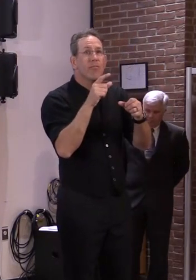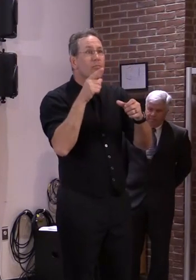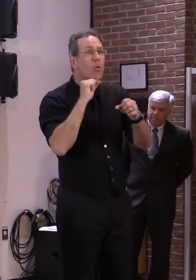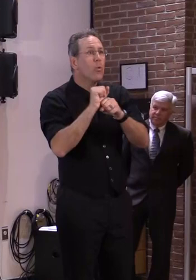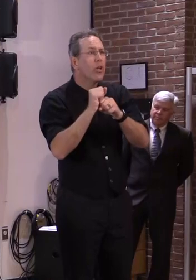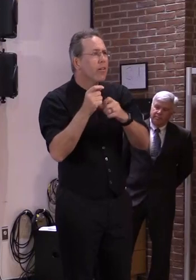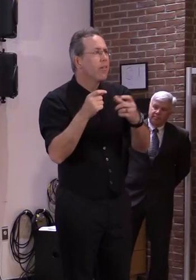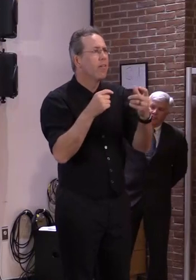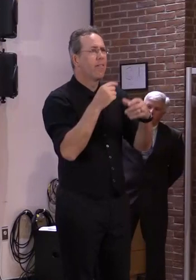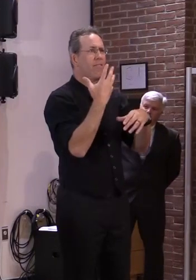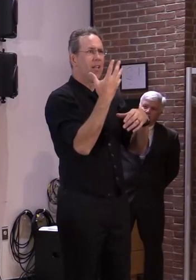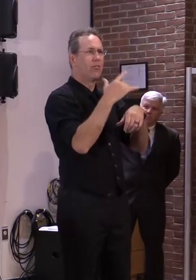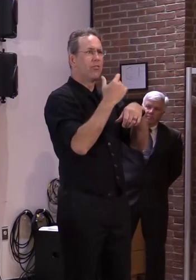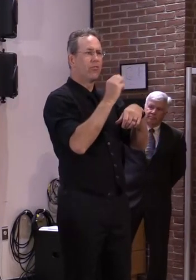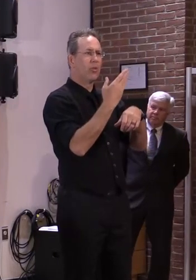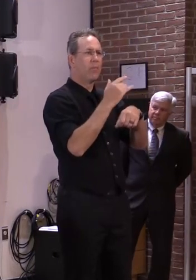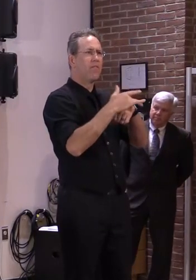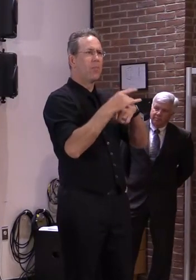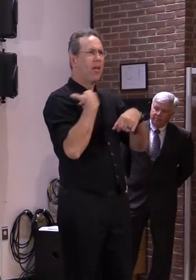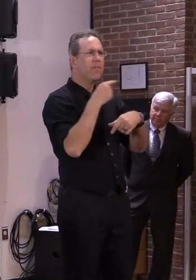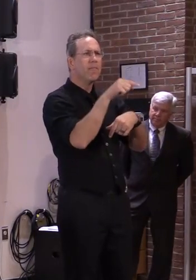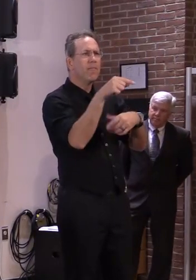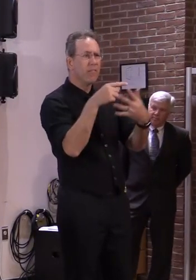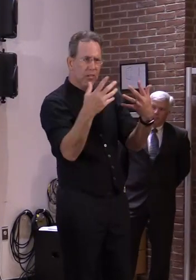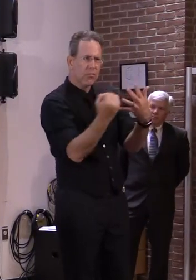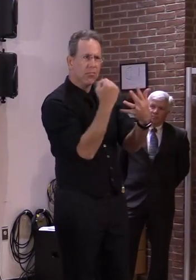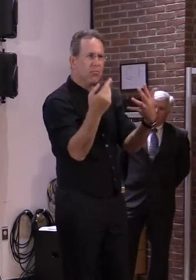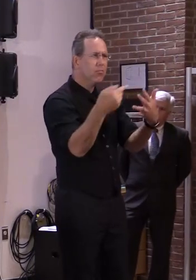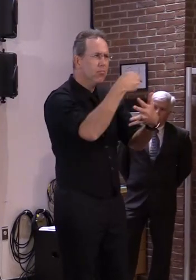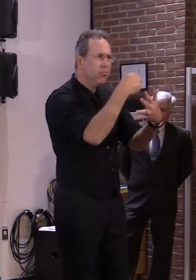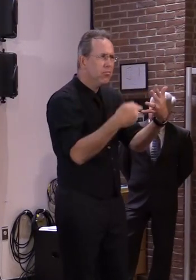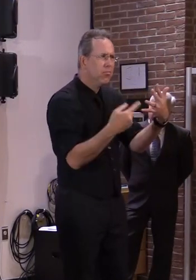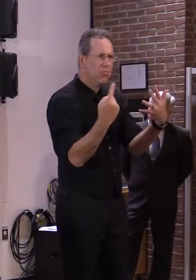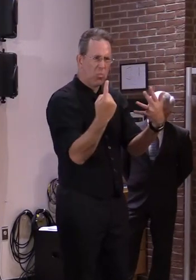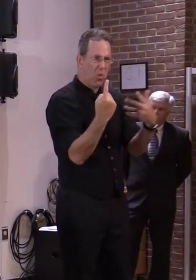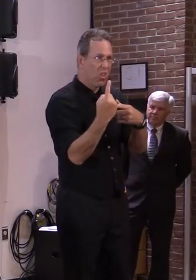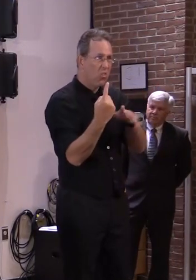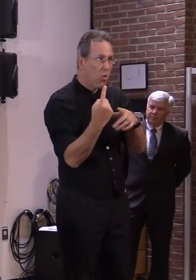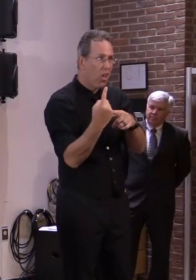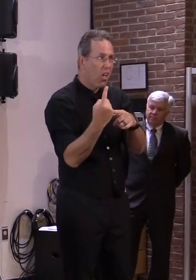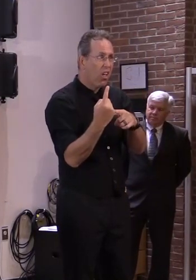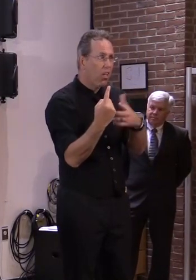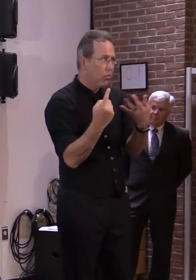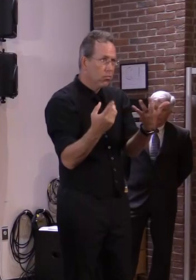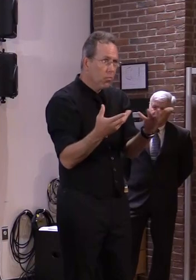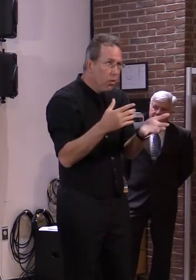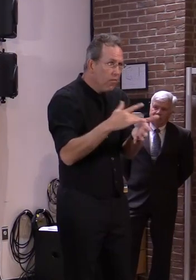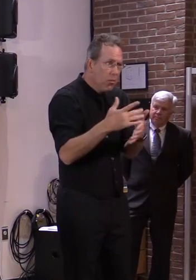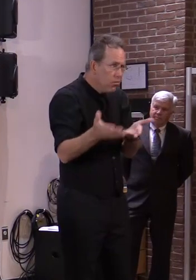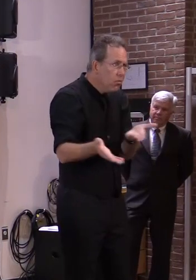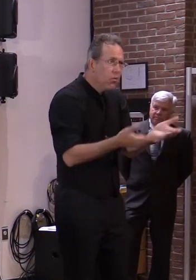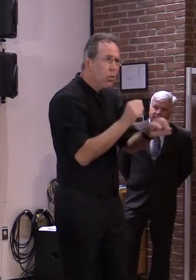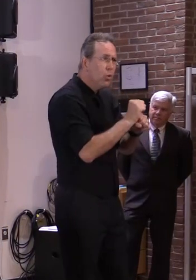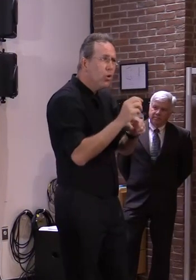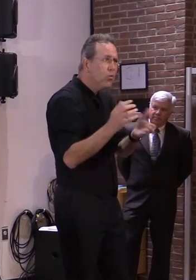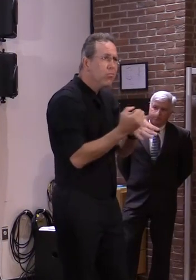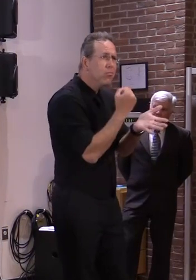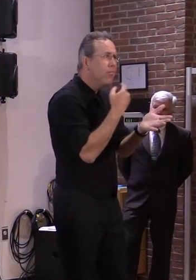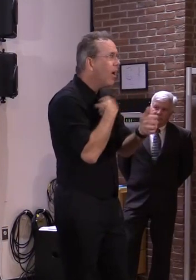You shouldn't be unemployed for very long if you choose not to work for a company that